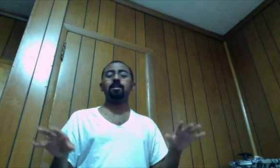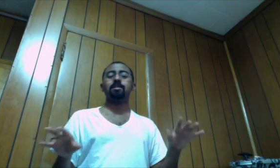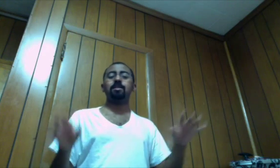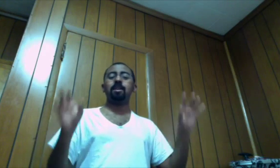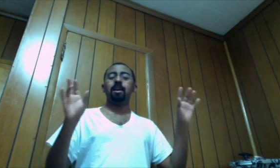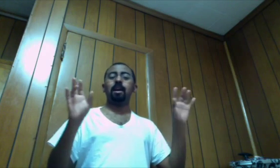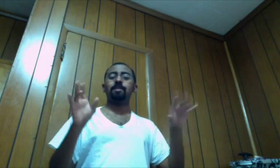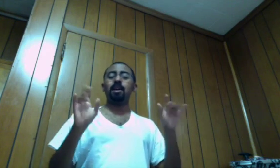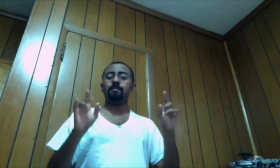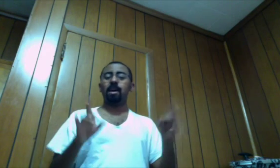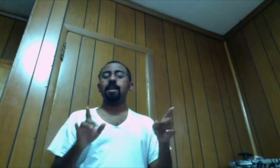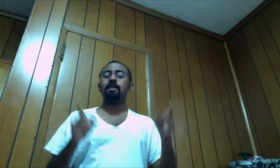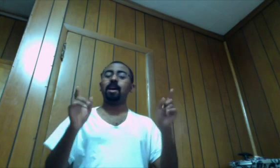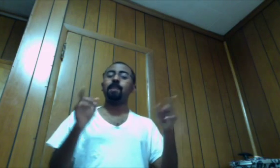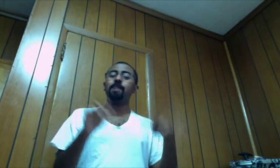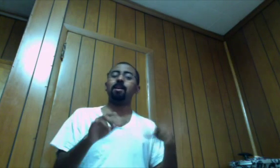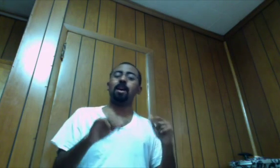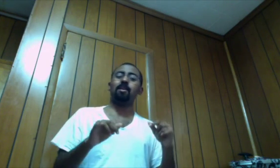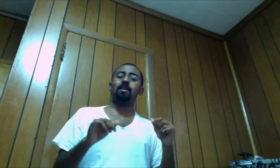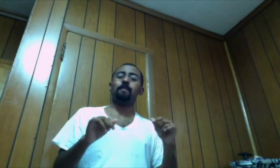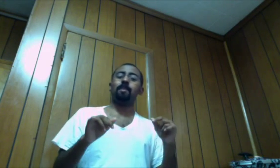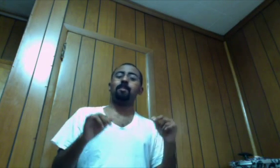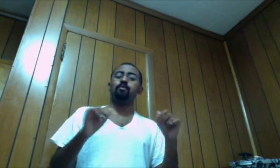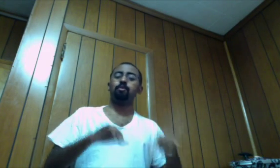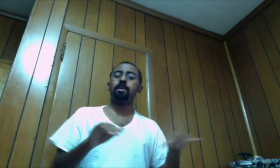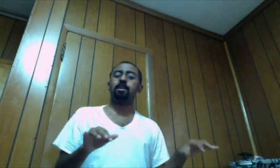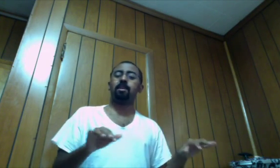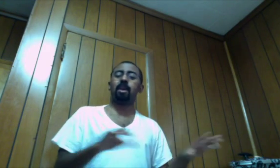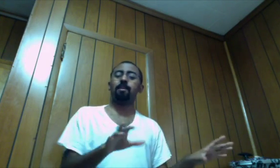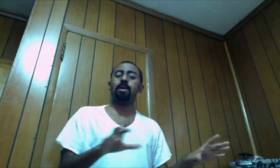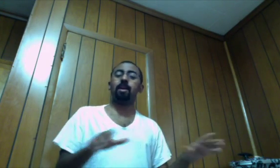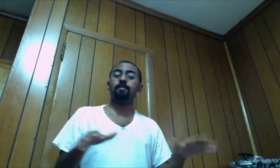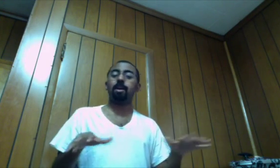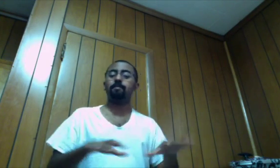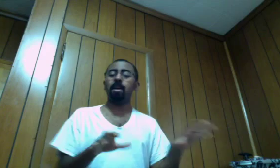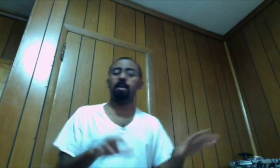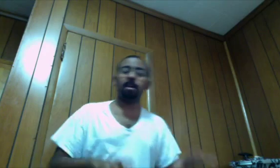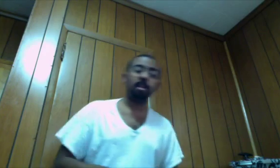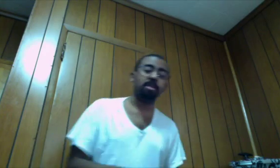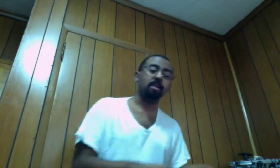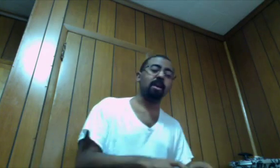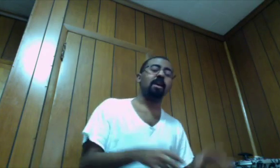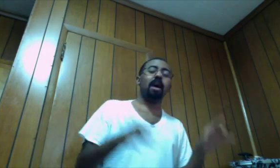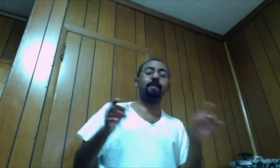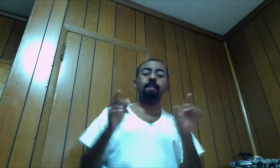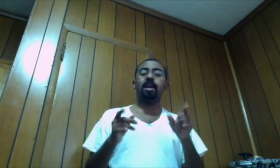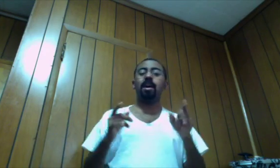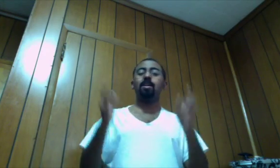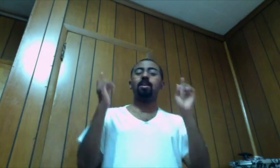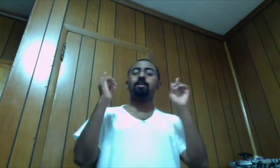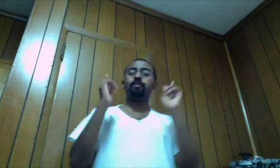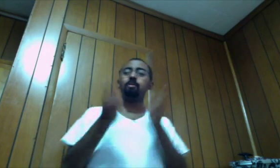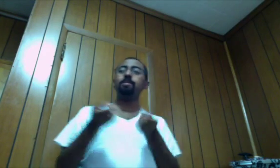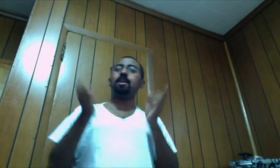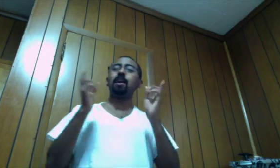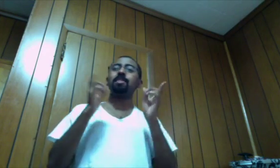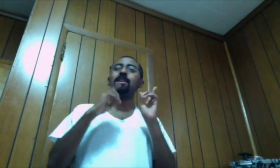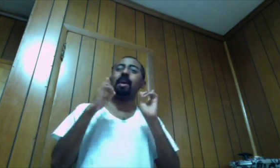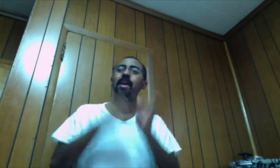Honestly, I'm kind of mad, not about how RWBY came out. I'm not mad about anything of that. I'm mad how RWBY, I think,